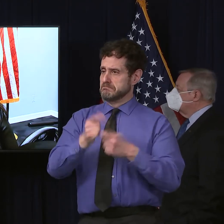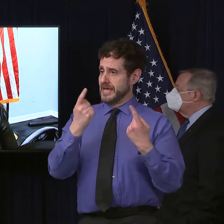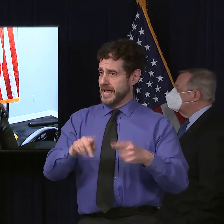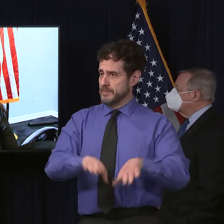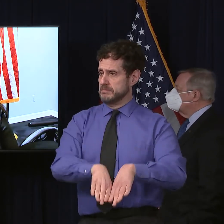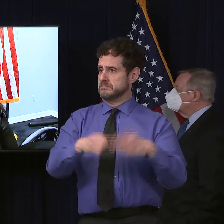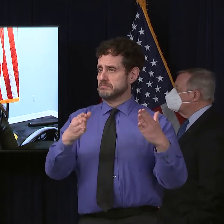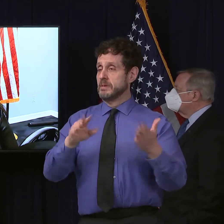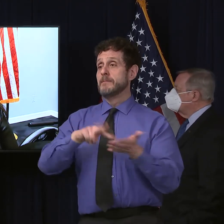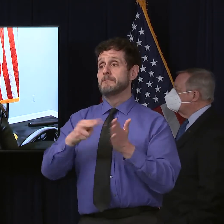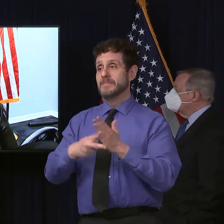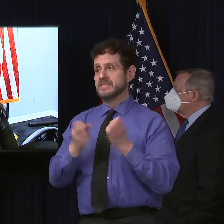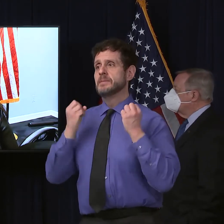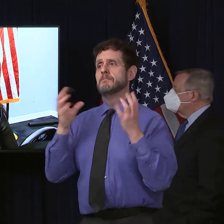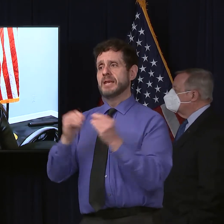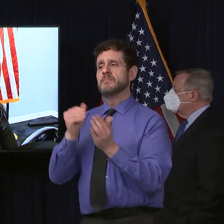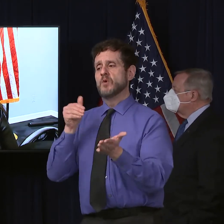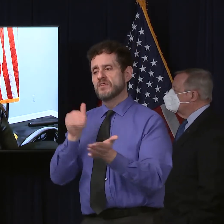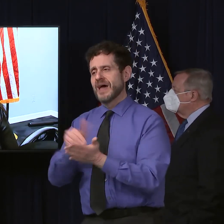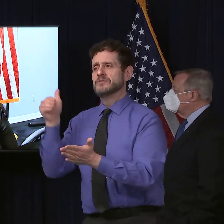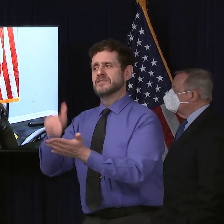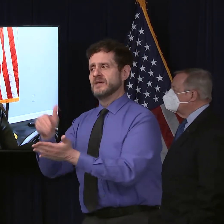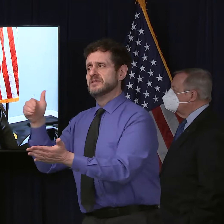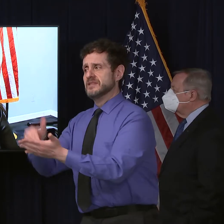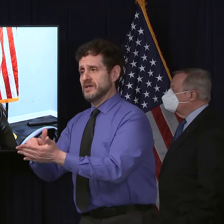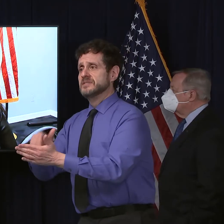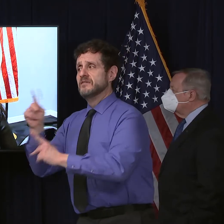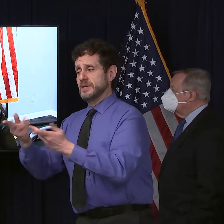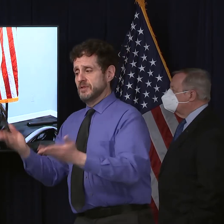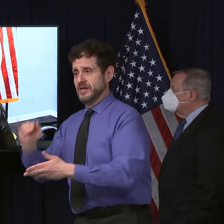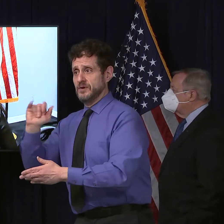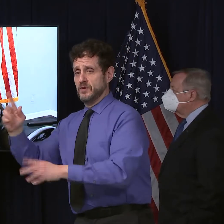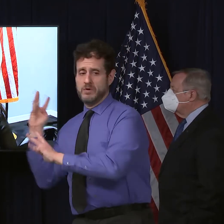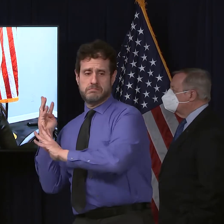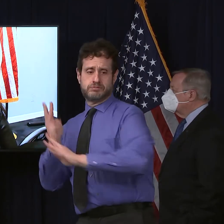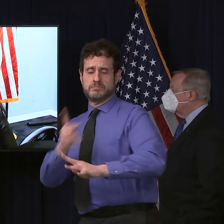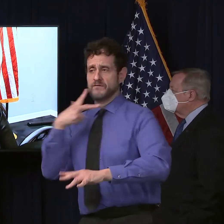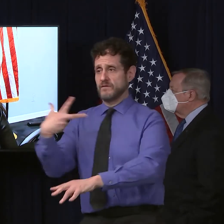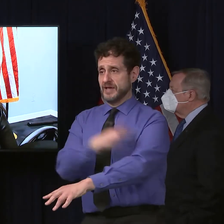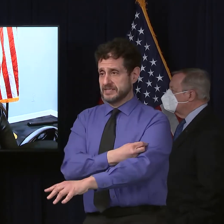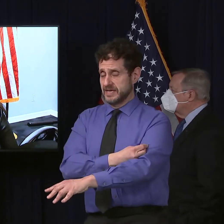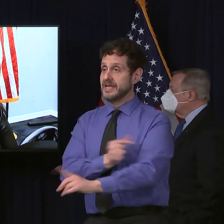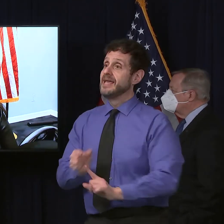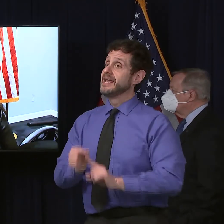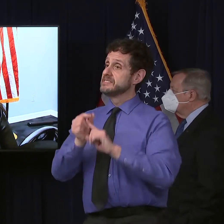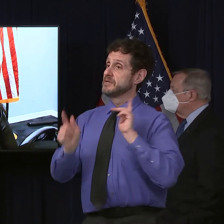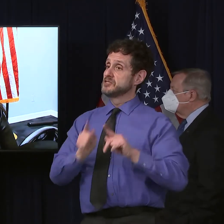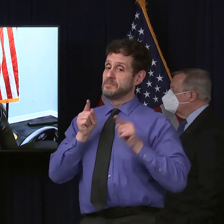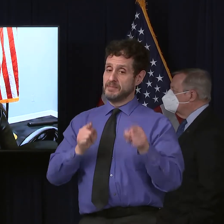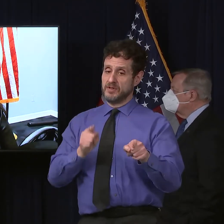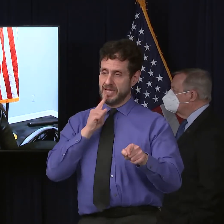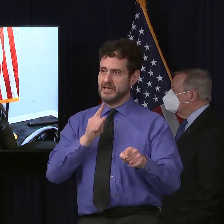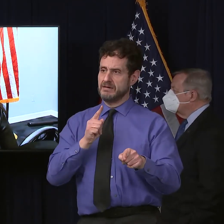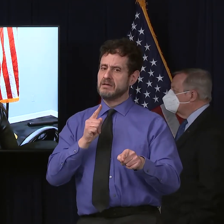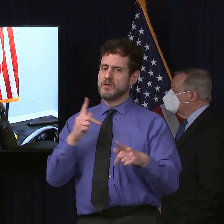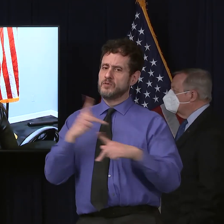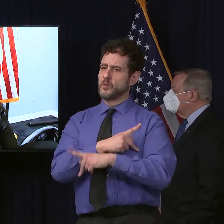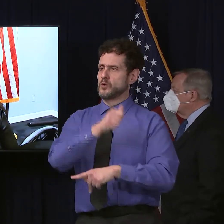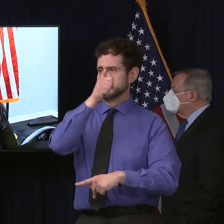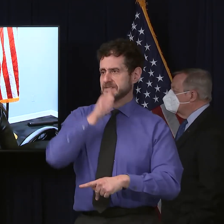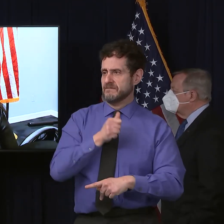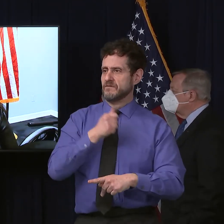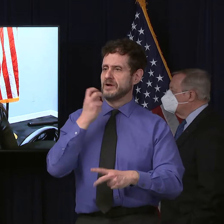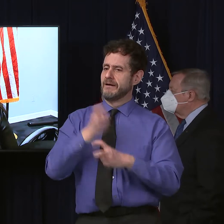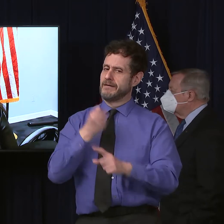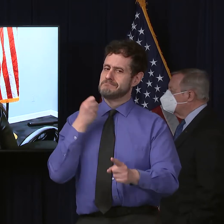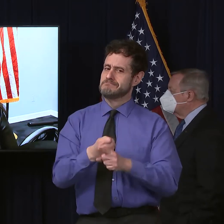Illinoisans to be vaccinated here every single day, including Illinoisans in the hardest hit and under-vaccinated communities. Let's just